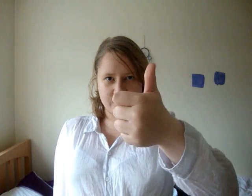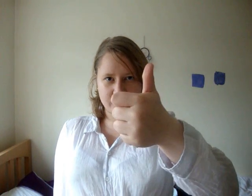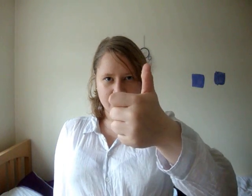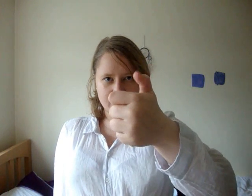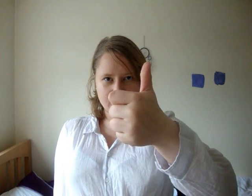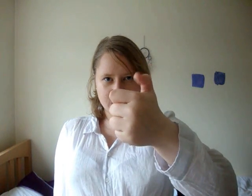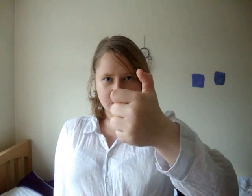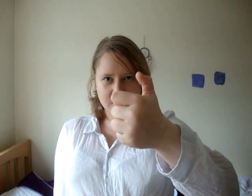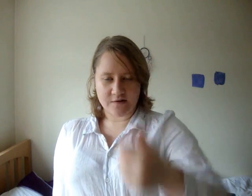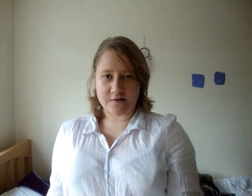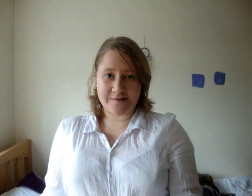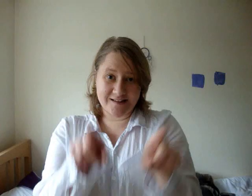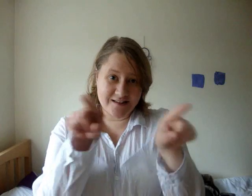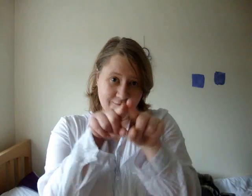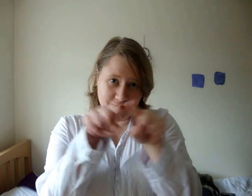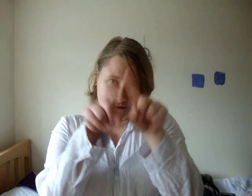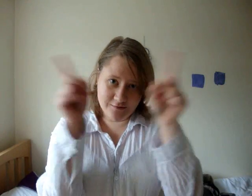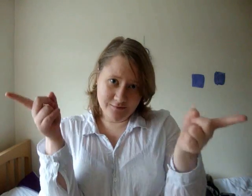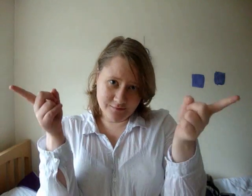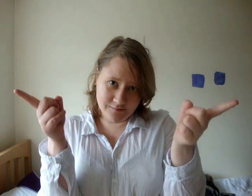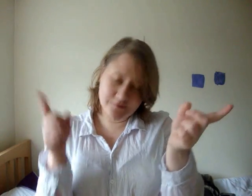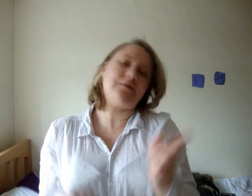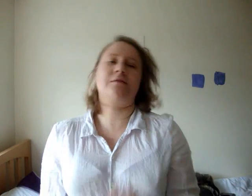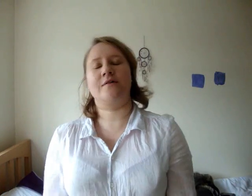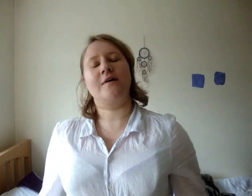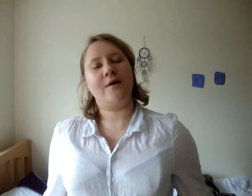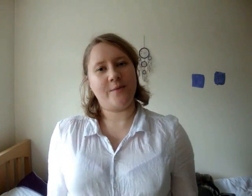Good. The different,